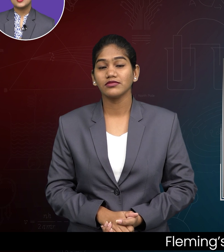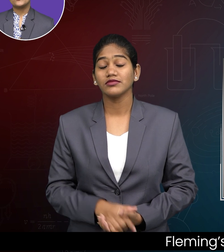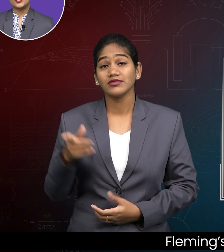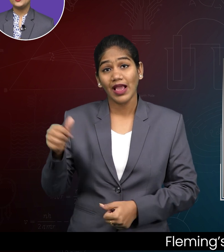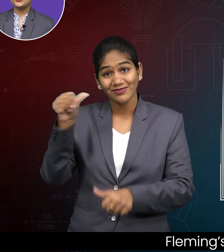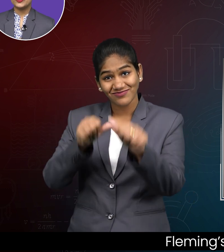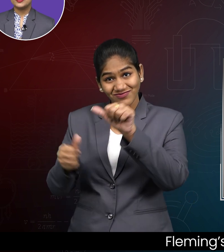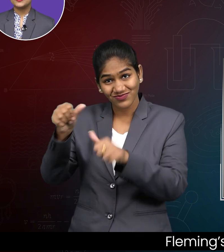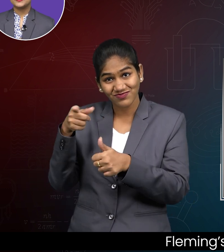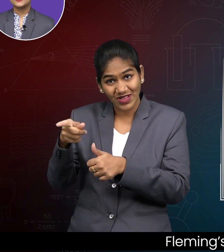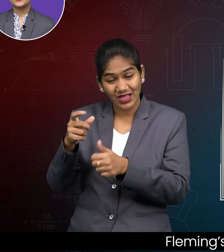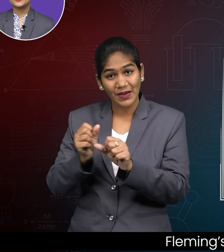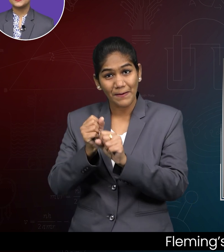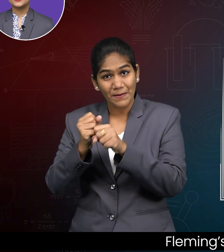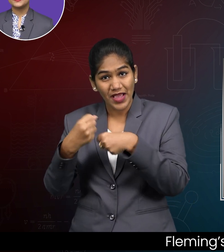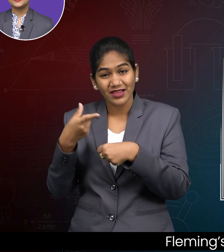Fleming's right-hand rule.